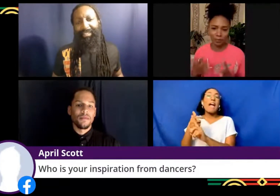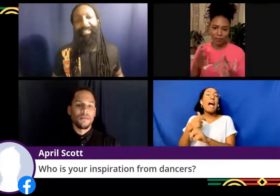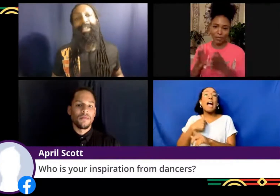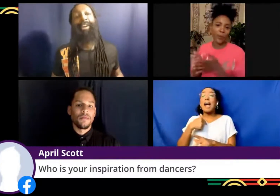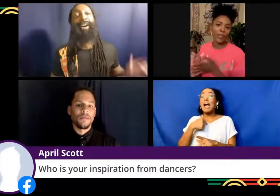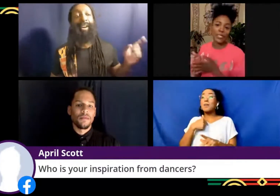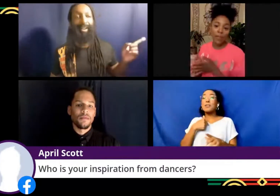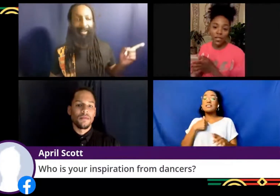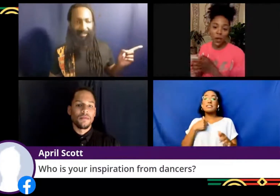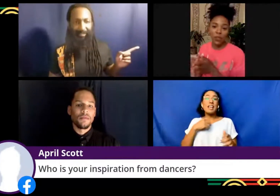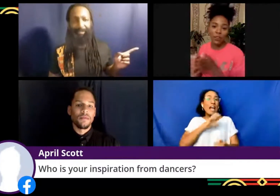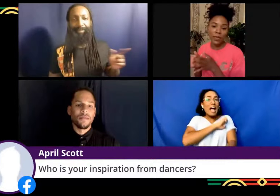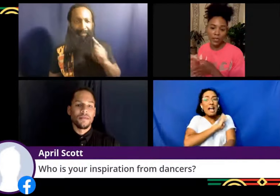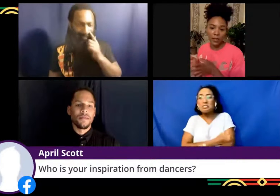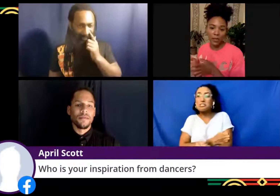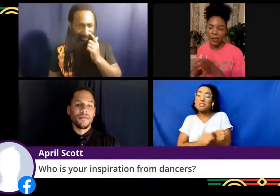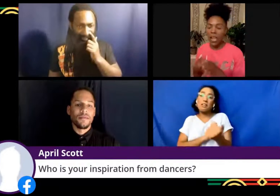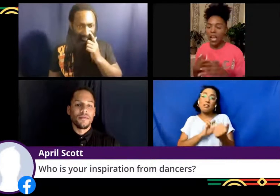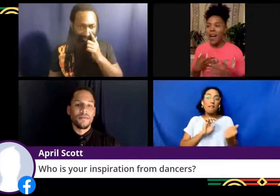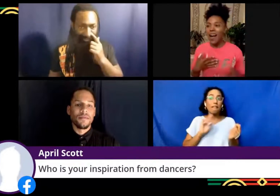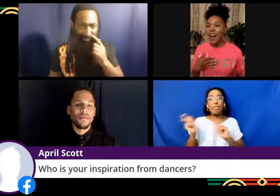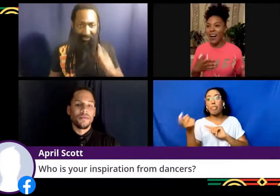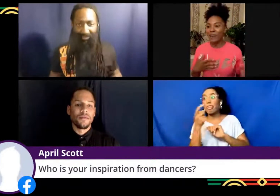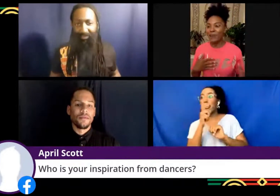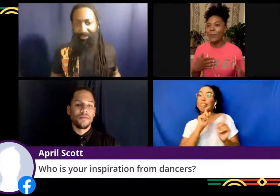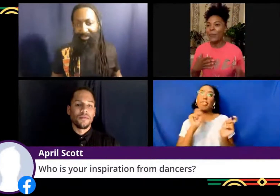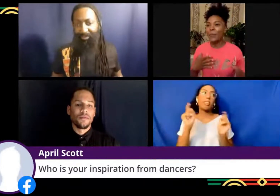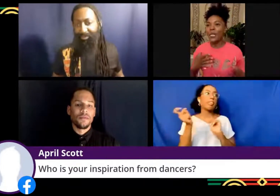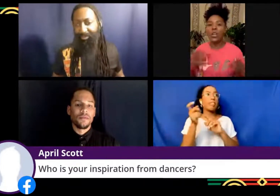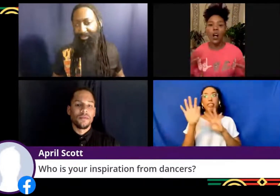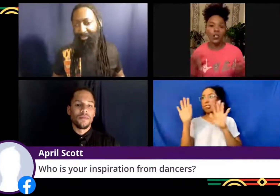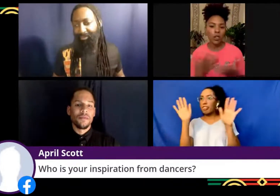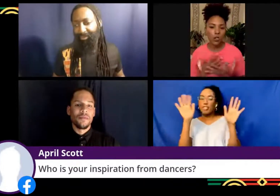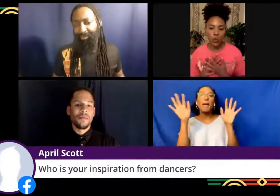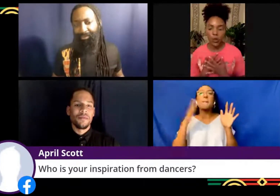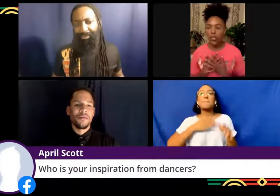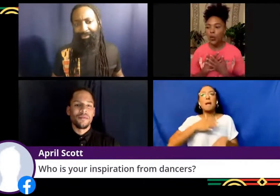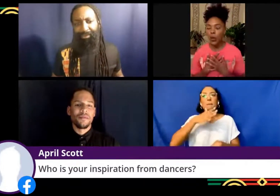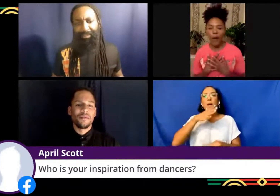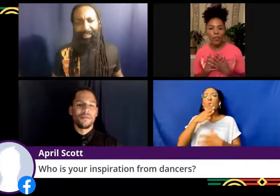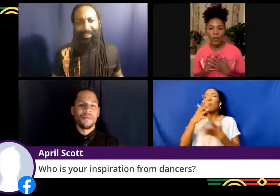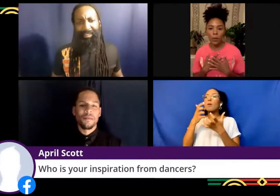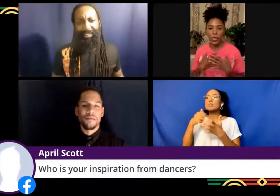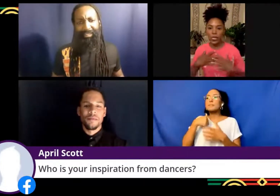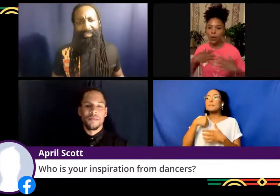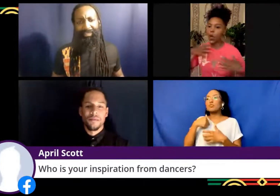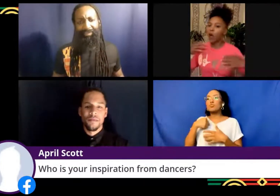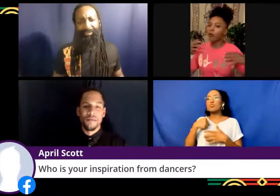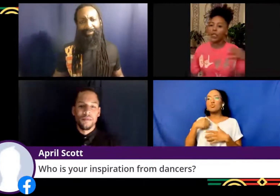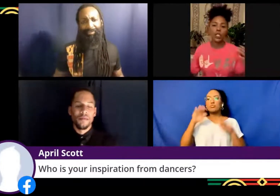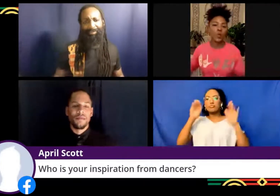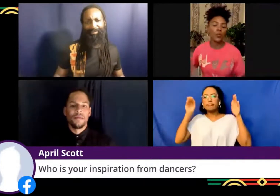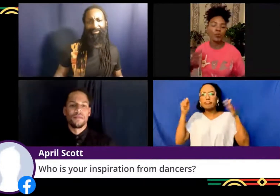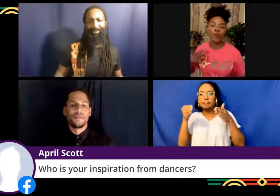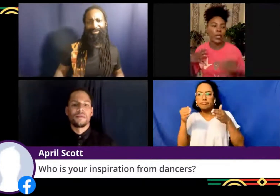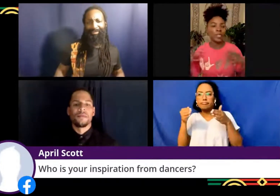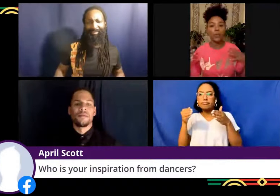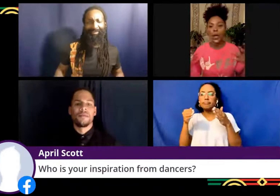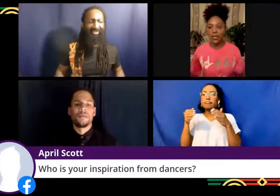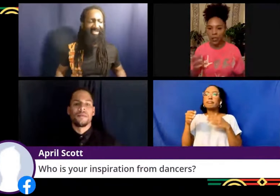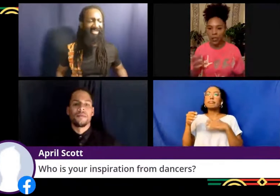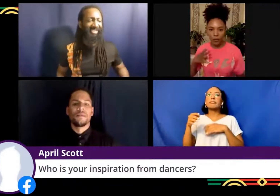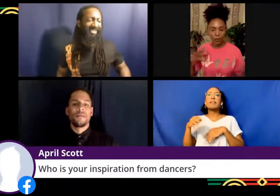wanted to put me in something that would give me discipline. But it also just worked so well with me because I was already so